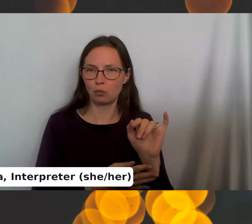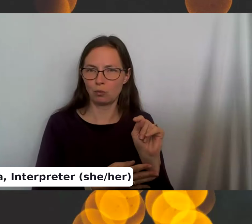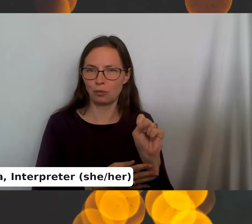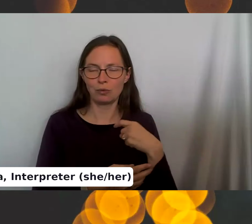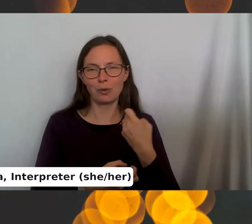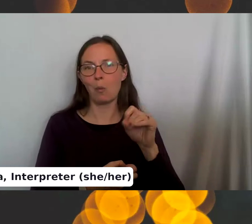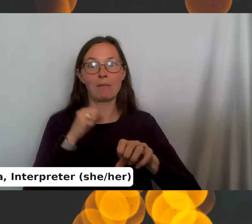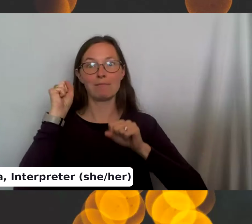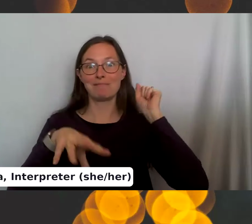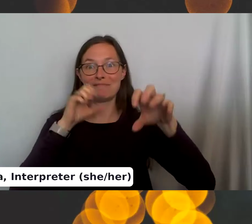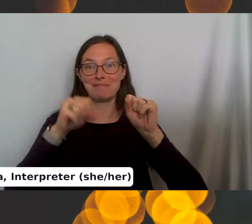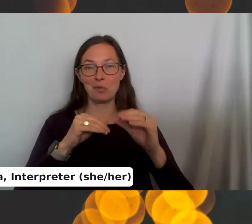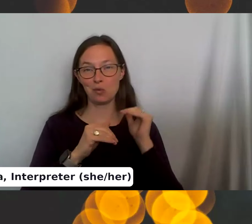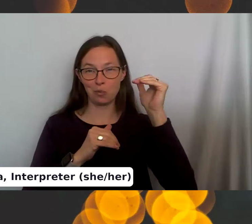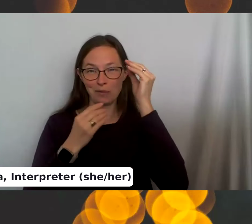you with information